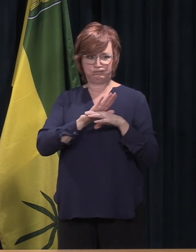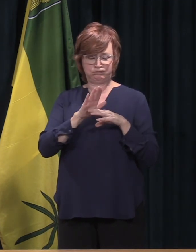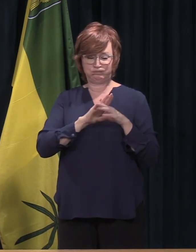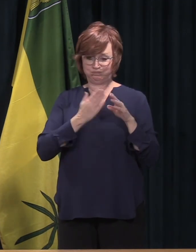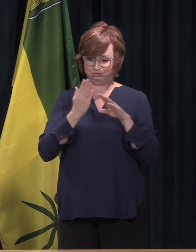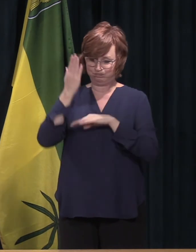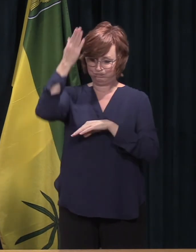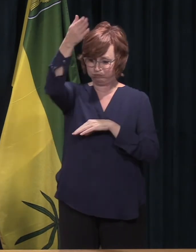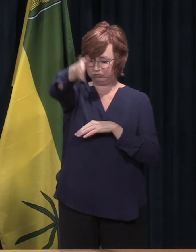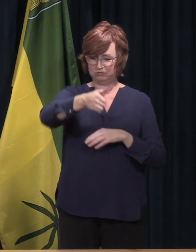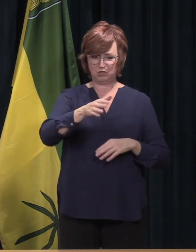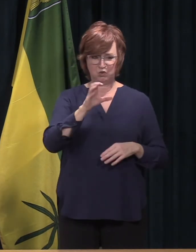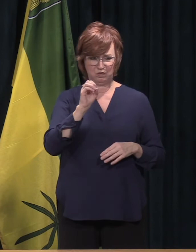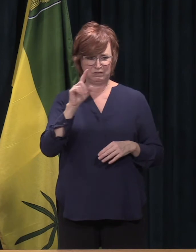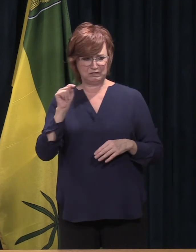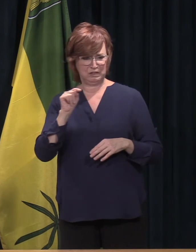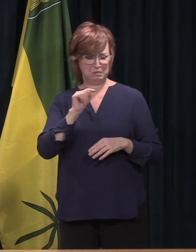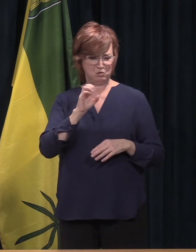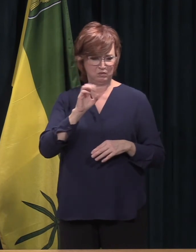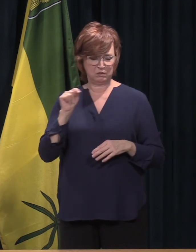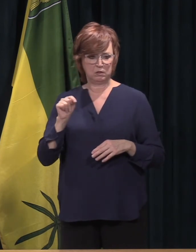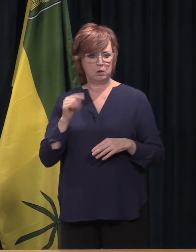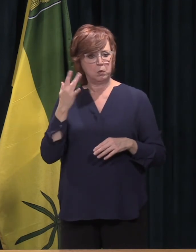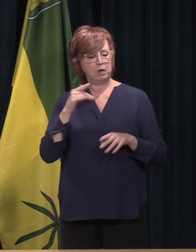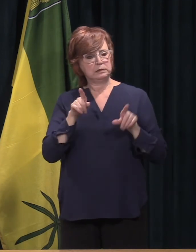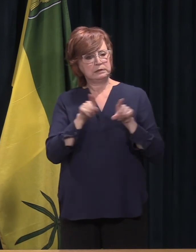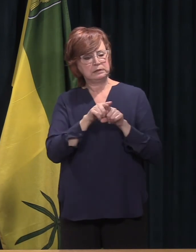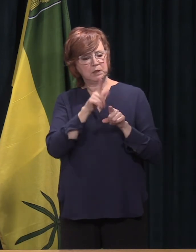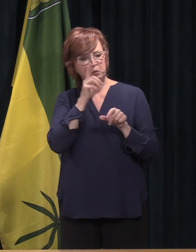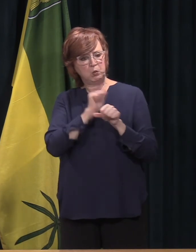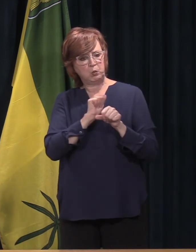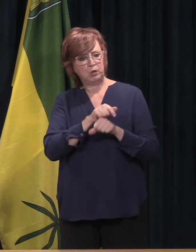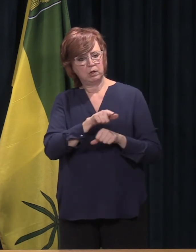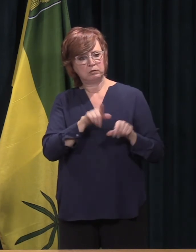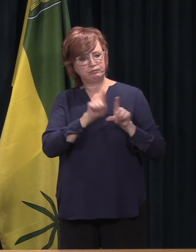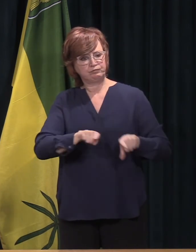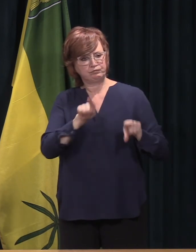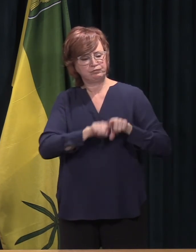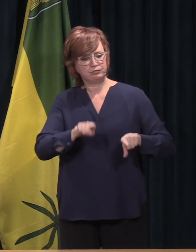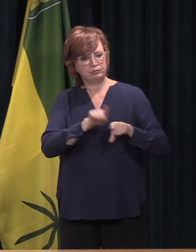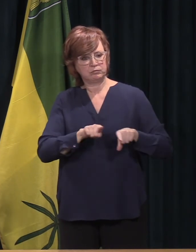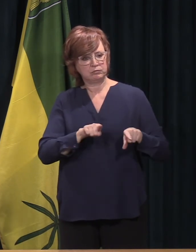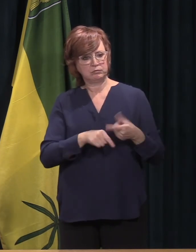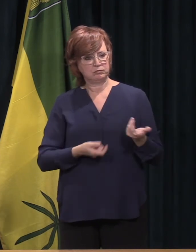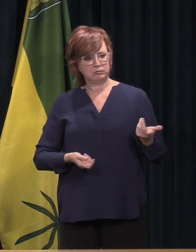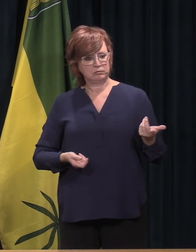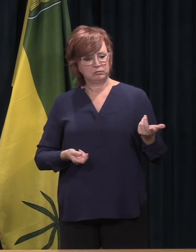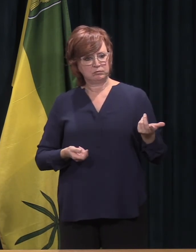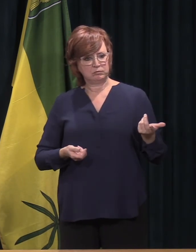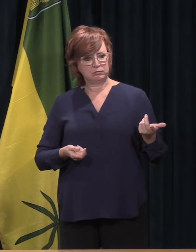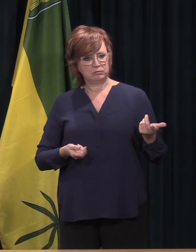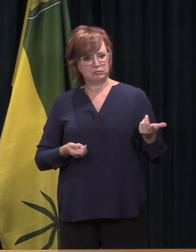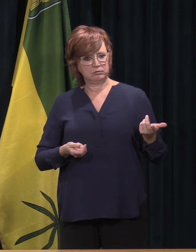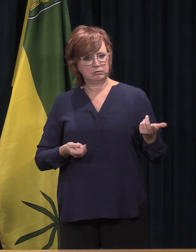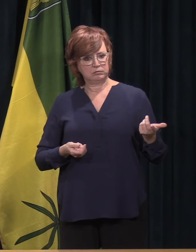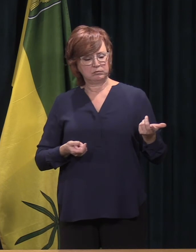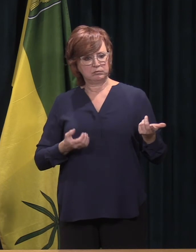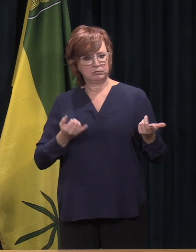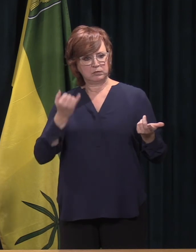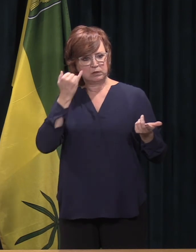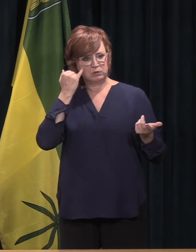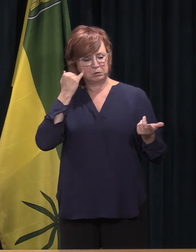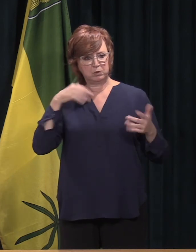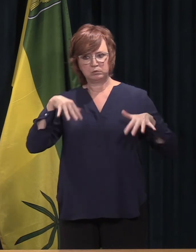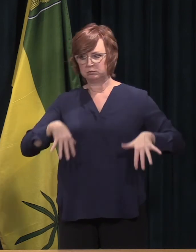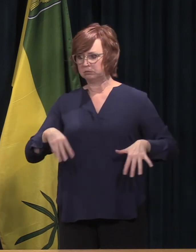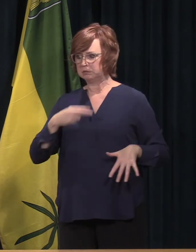up. Obviously, the same staff are providing a variety of additional services. What happens then if they can't come to work because they can't find alternate